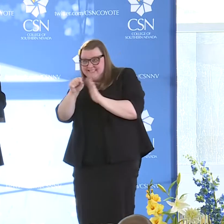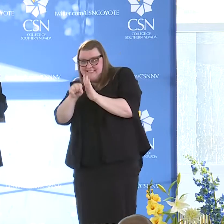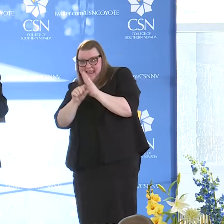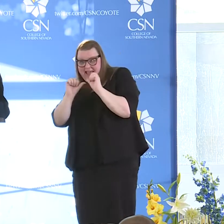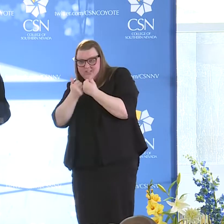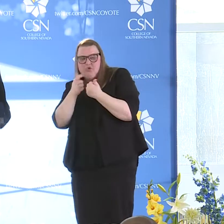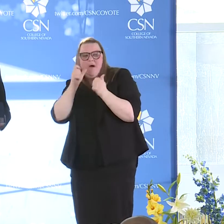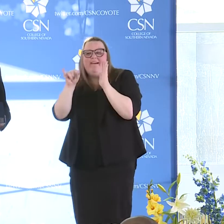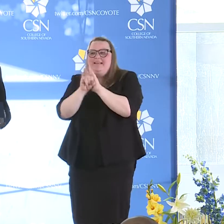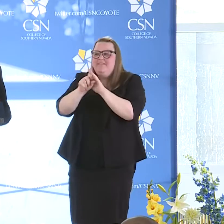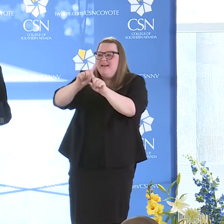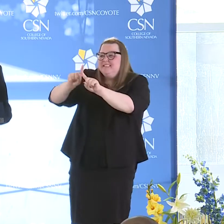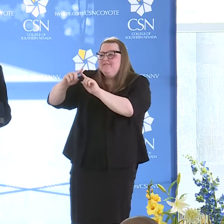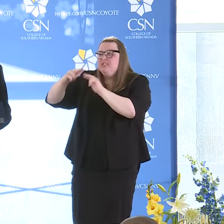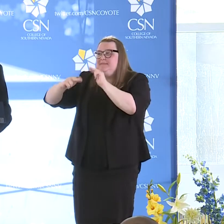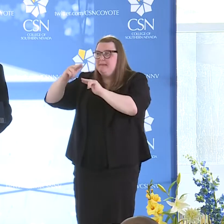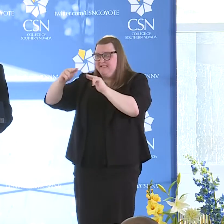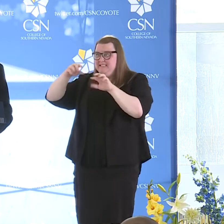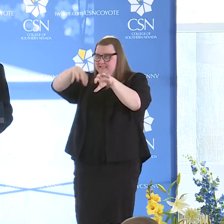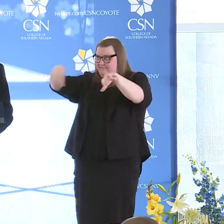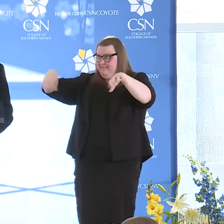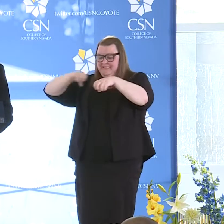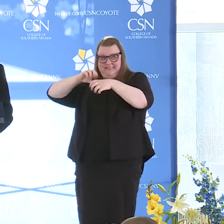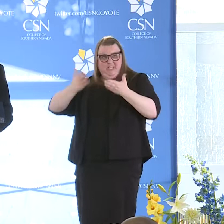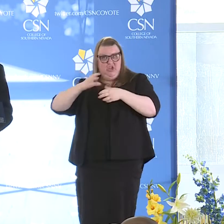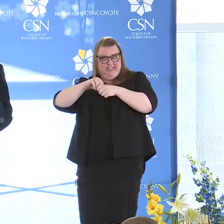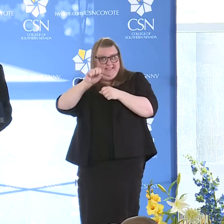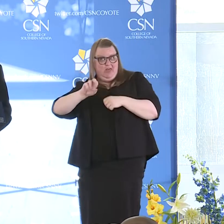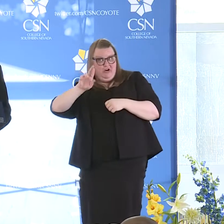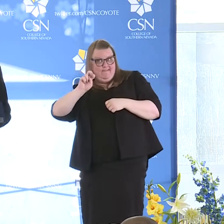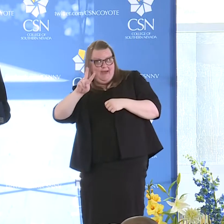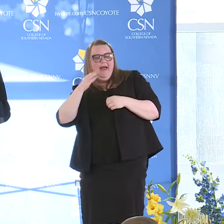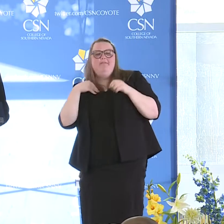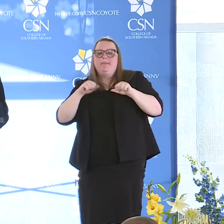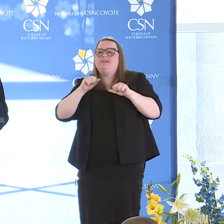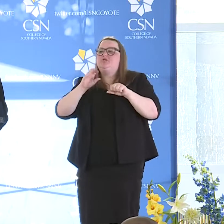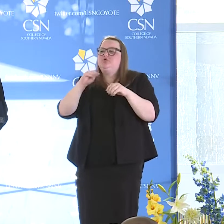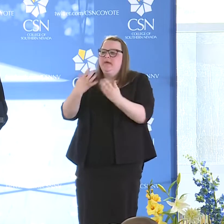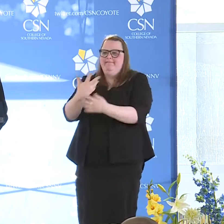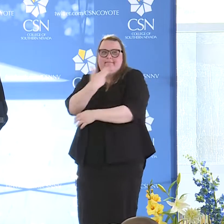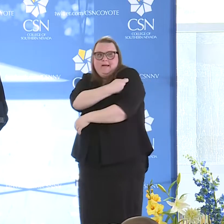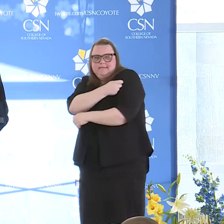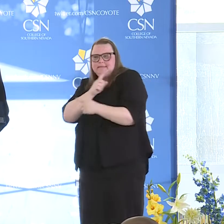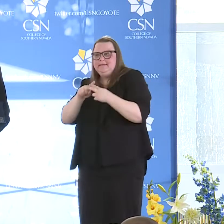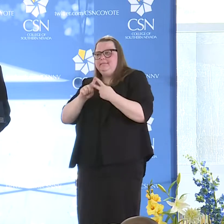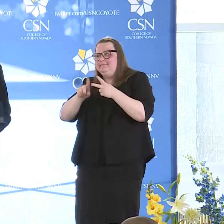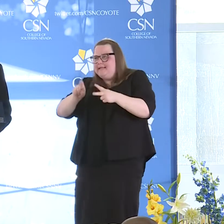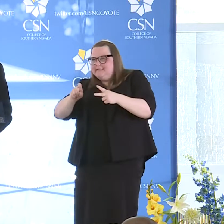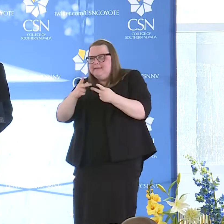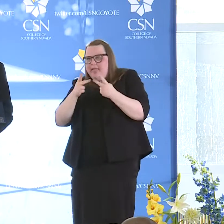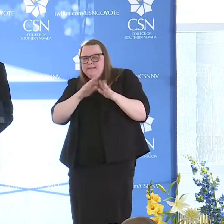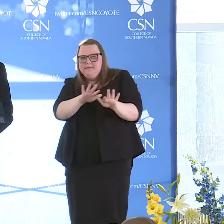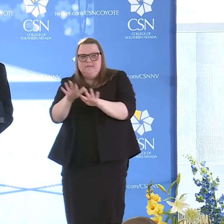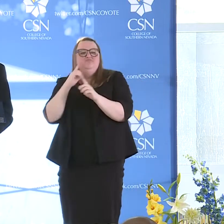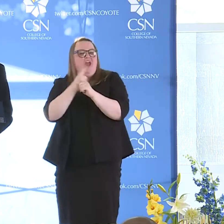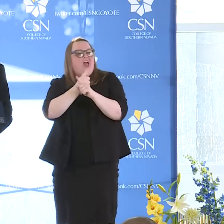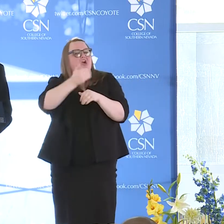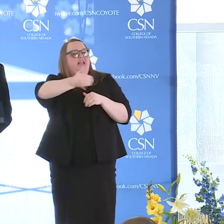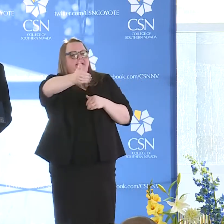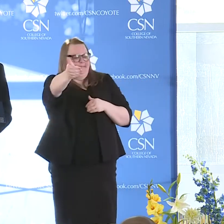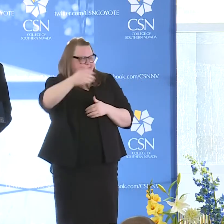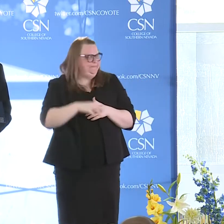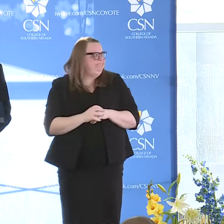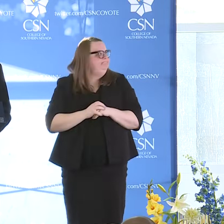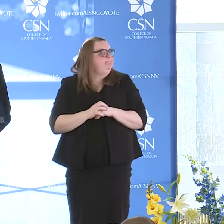state buildings throughout the valley that have the potential to serve as vaccination and testing sites on a regular basis.